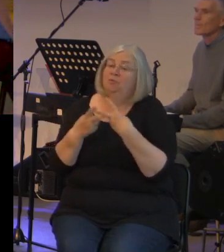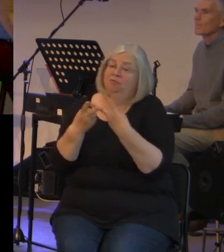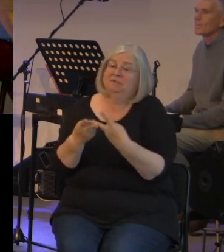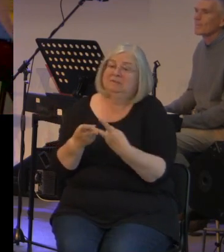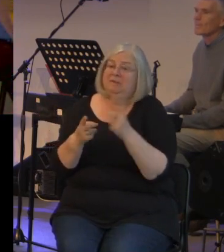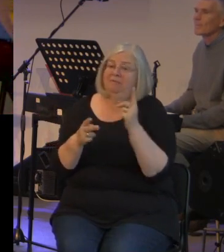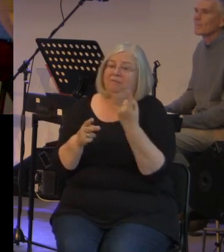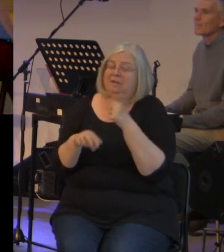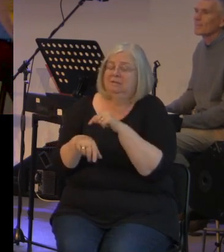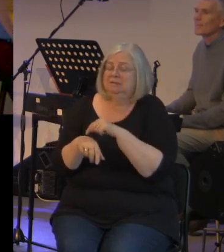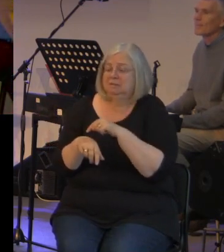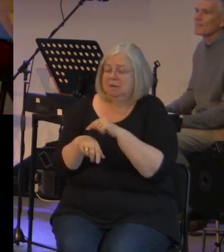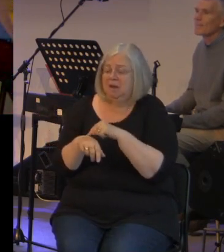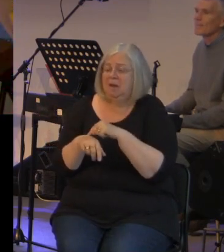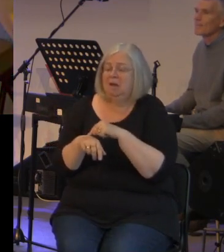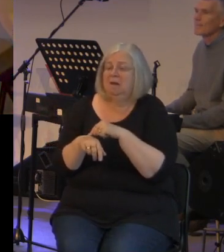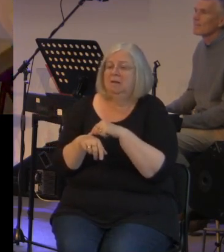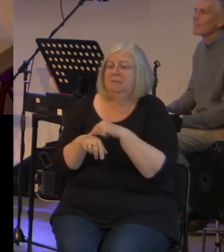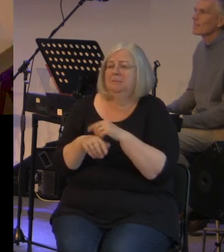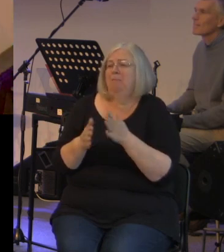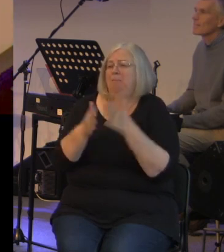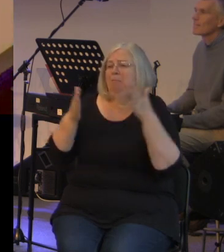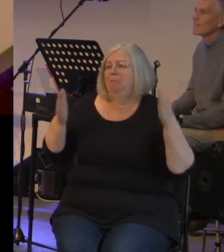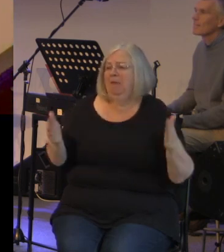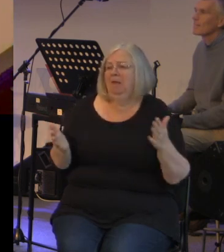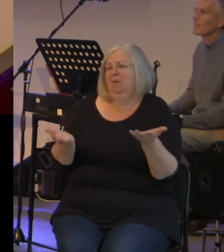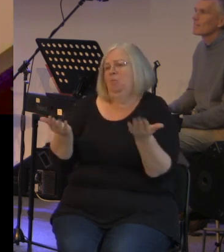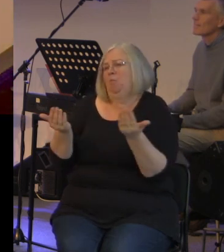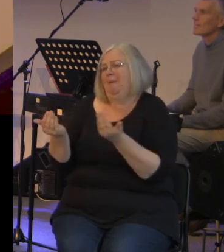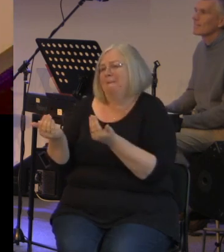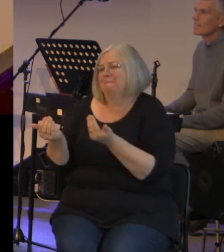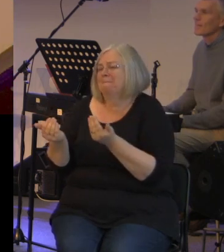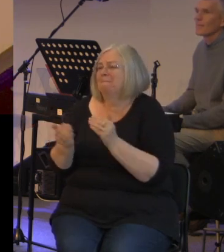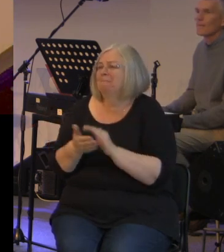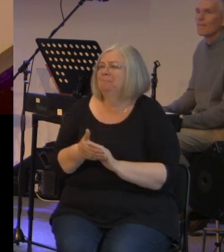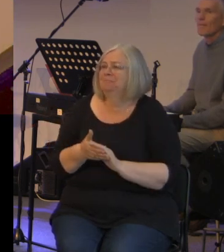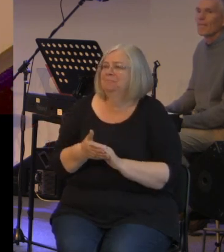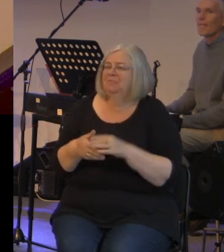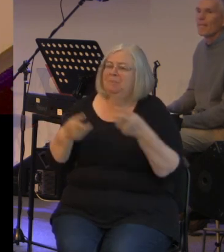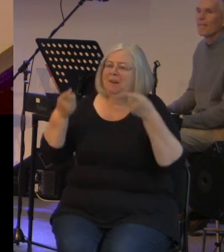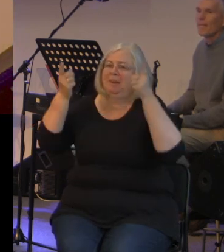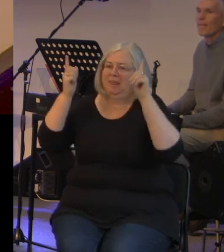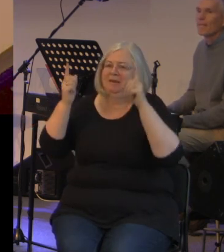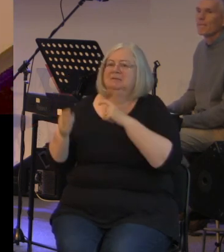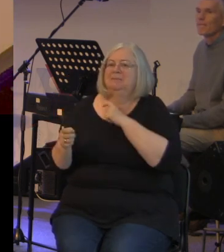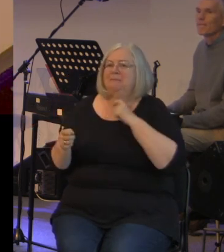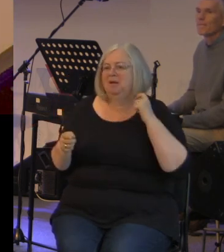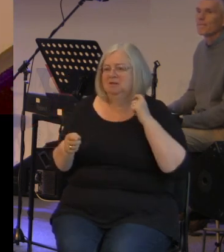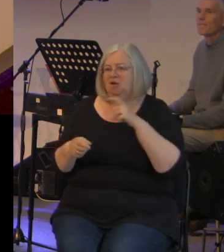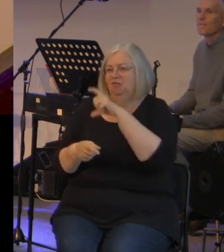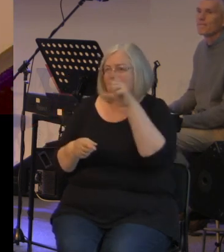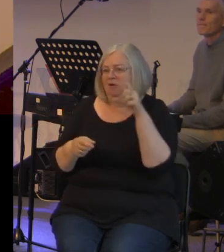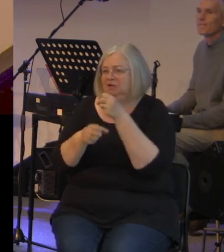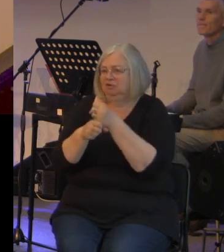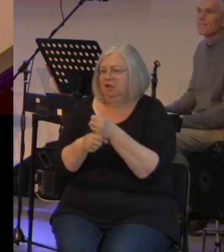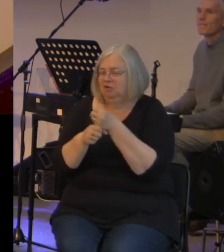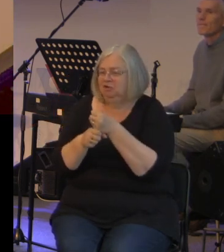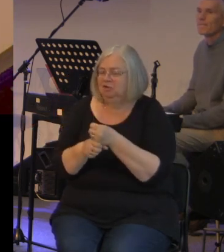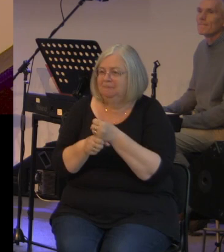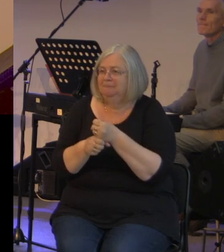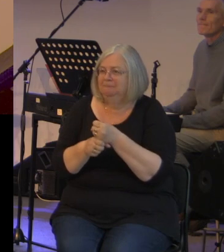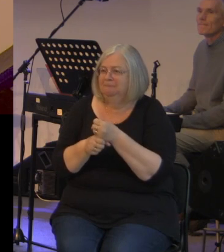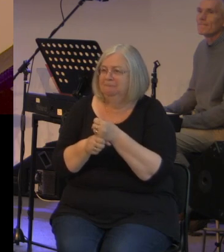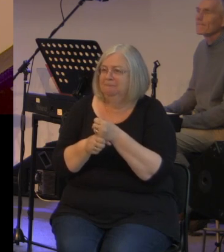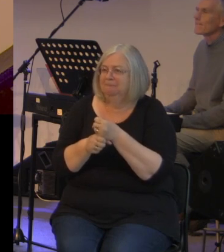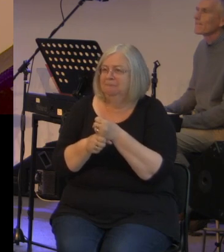welcome. My name's Andrew, and I'm the lead pastor of Christchurch. And it's a great privilege for us today to be able to